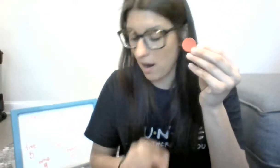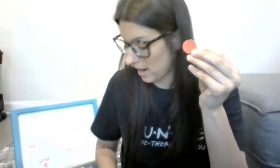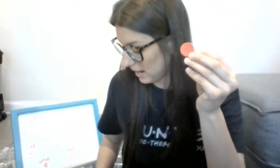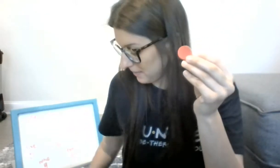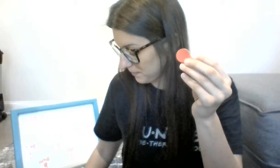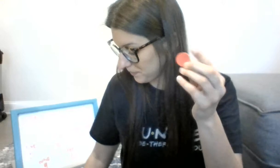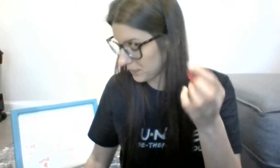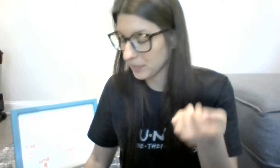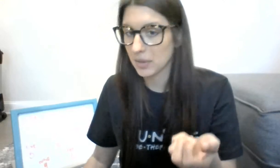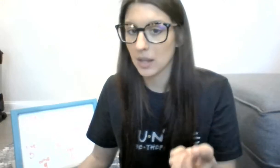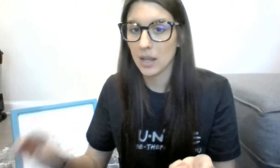1,